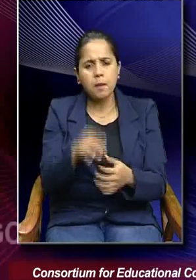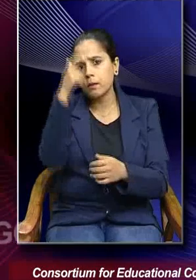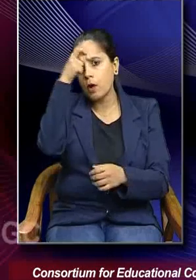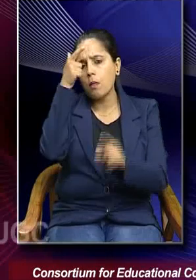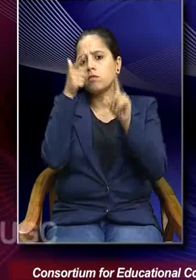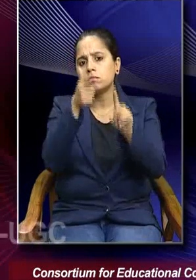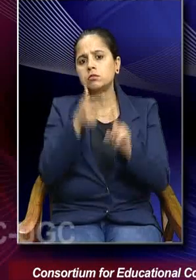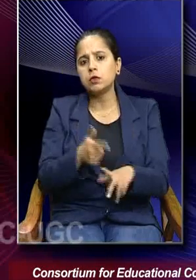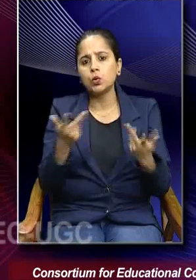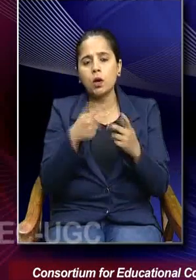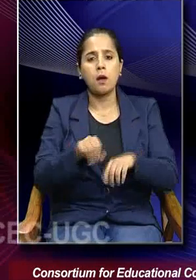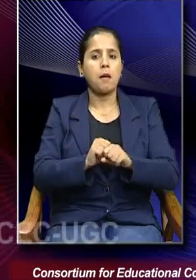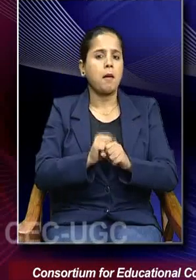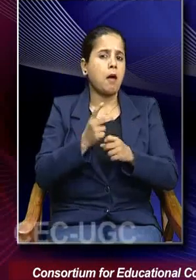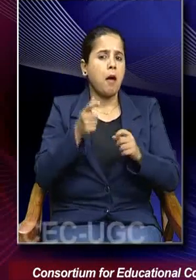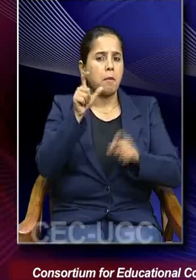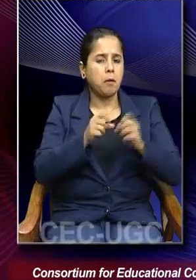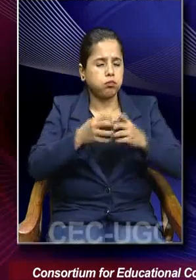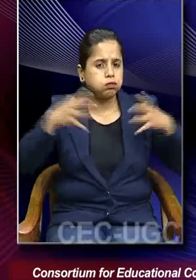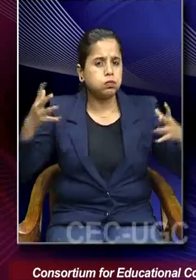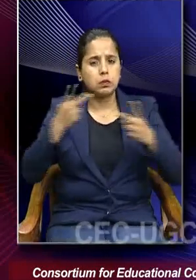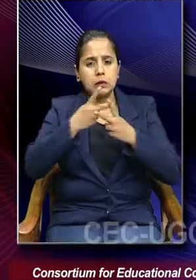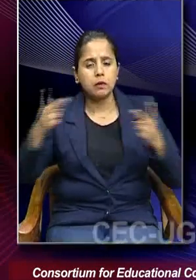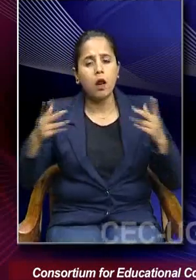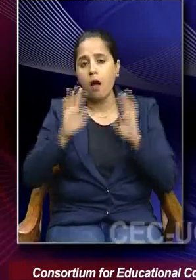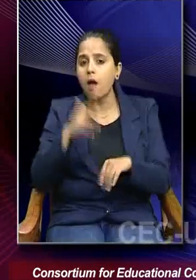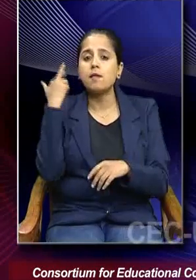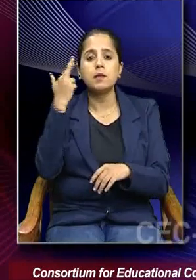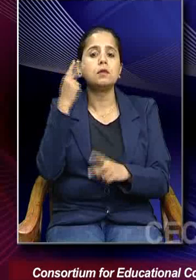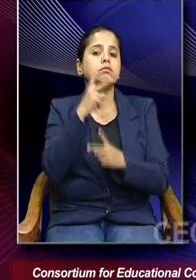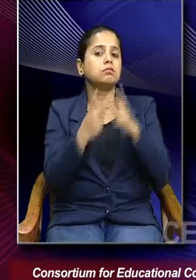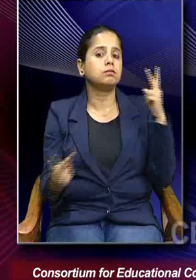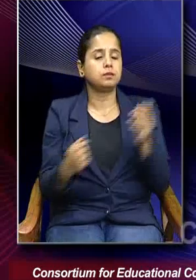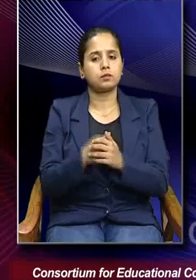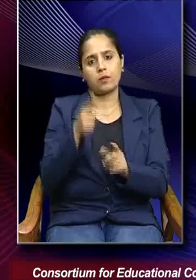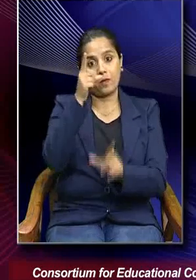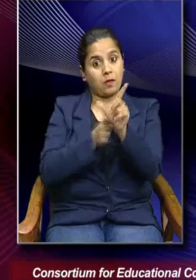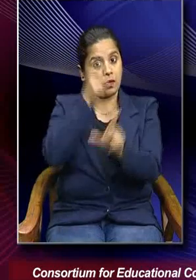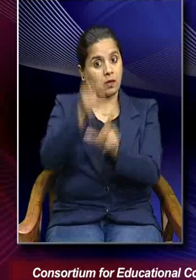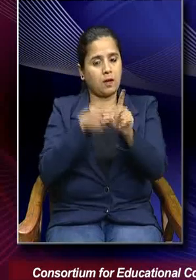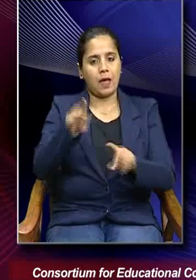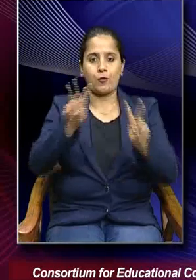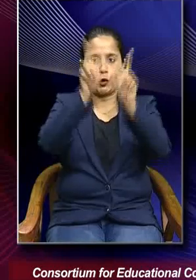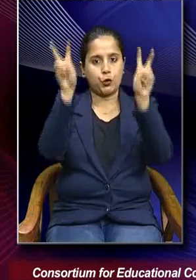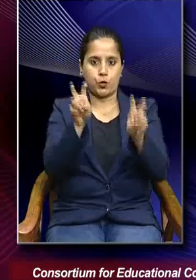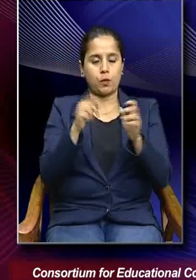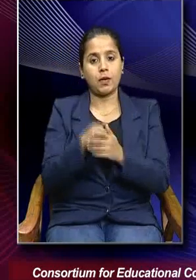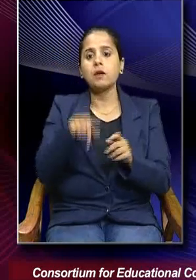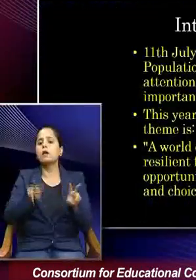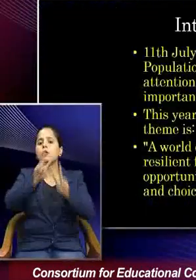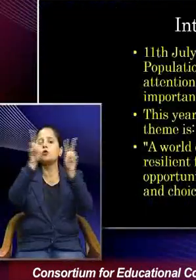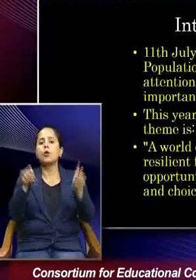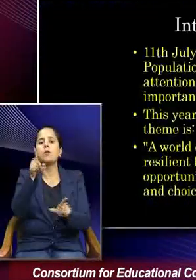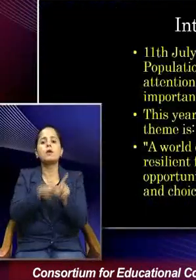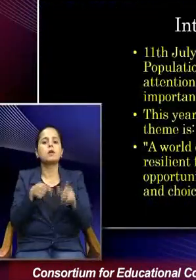population explosion, overpopulation, and so on. Now, every year there is a theme. This year theme,